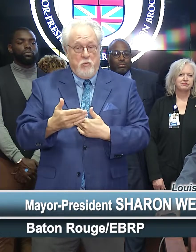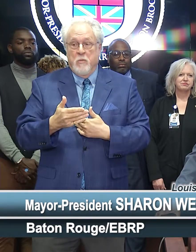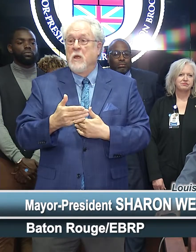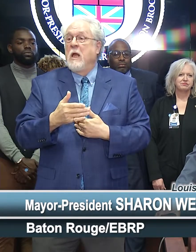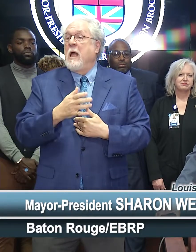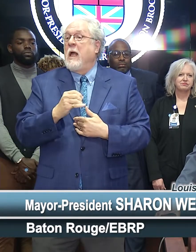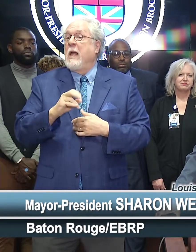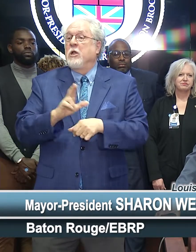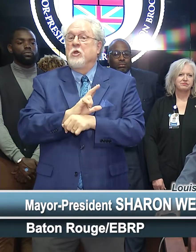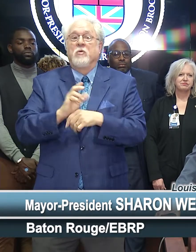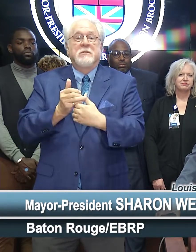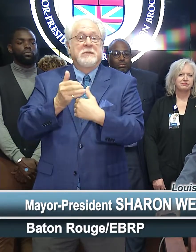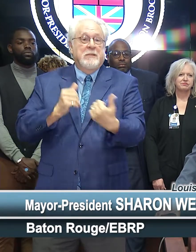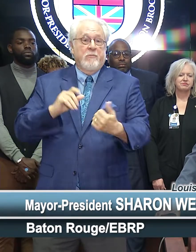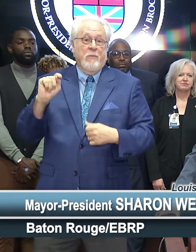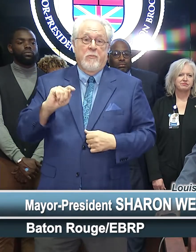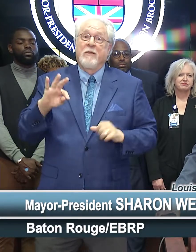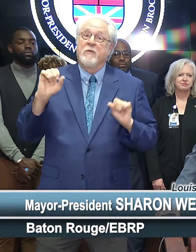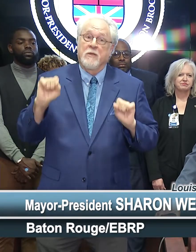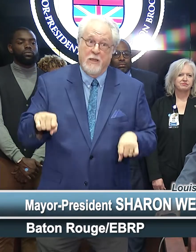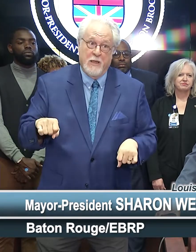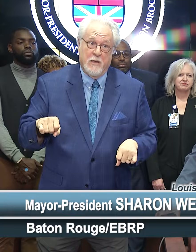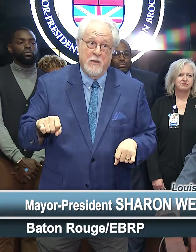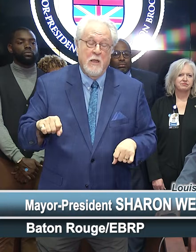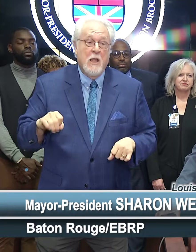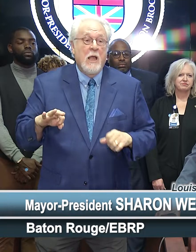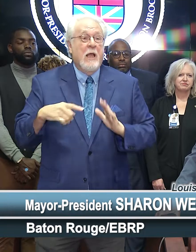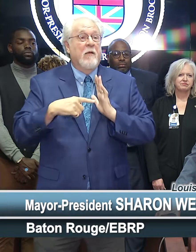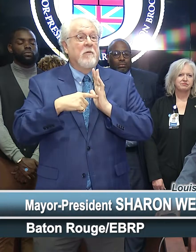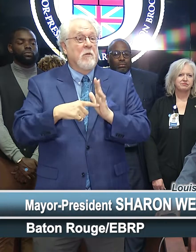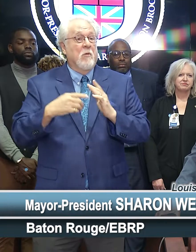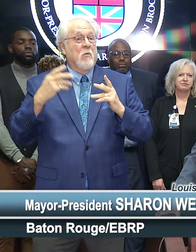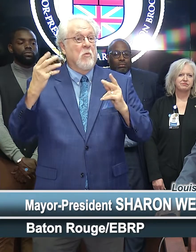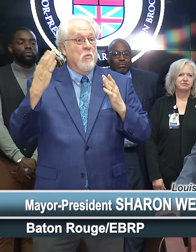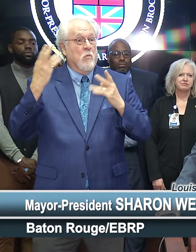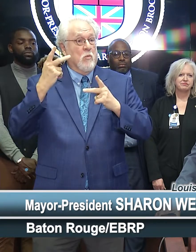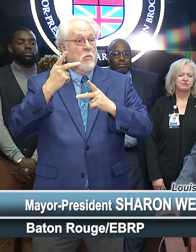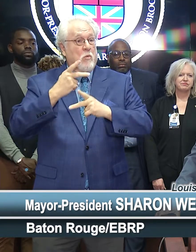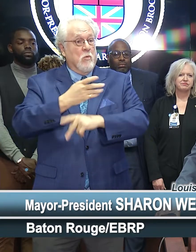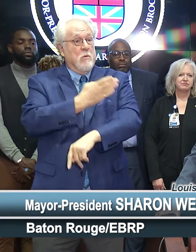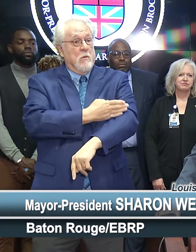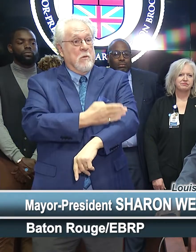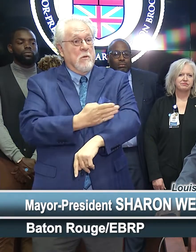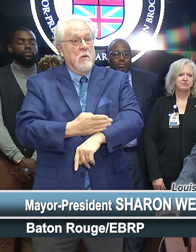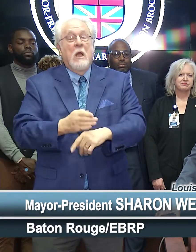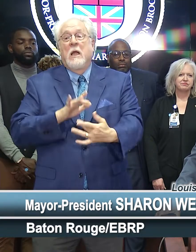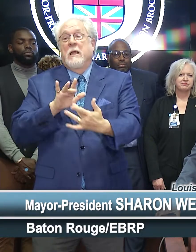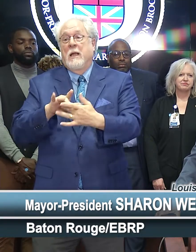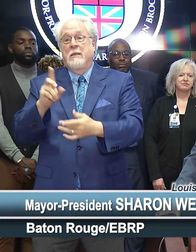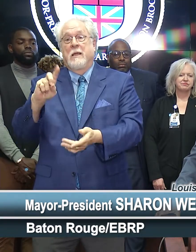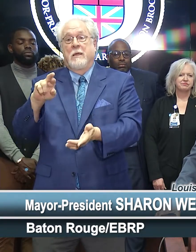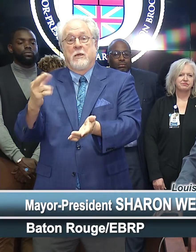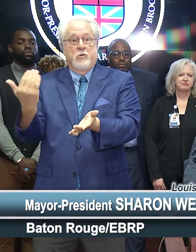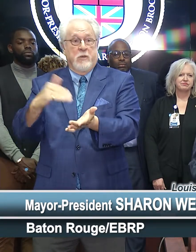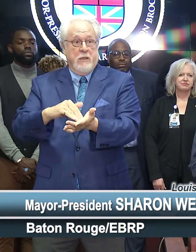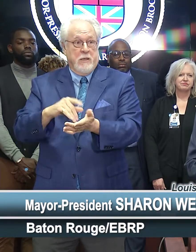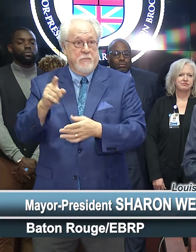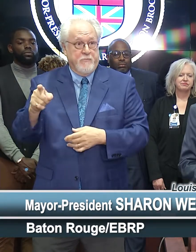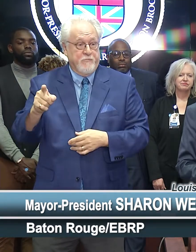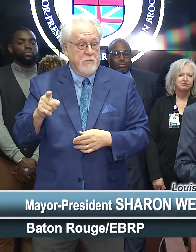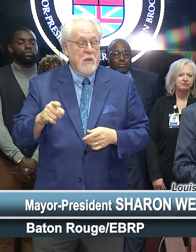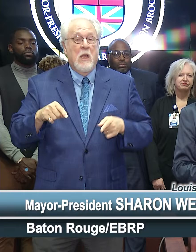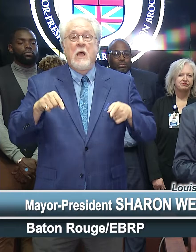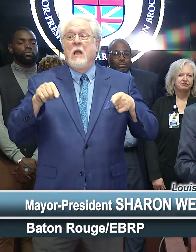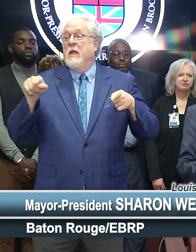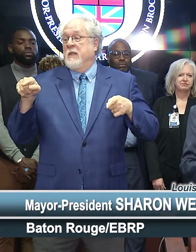possible, use a separate bathroom. If symptoms worsen, contact your healthcare provider. This